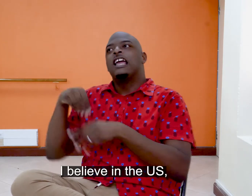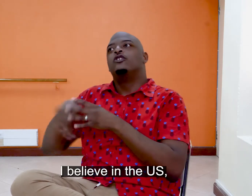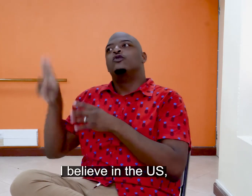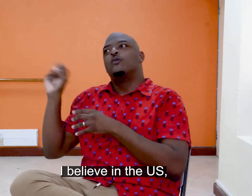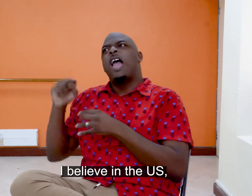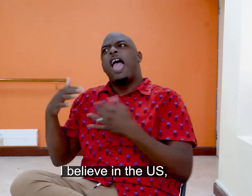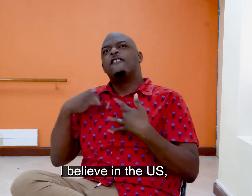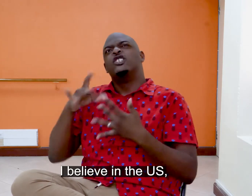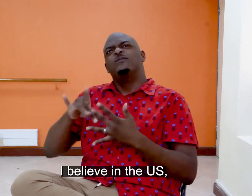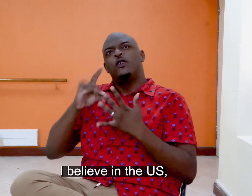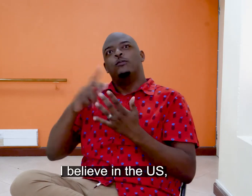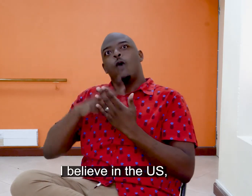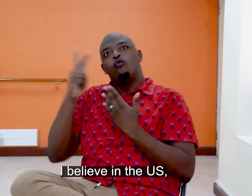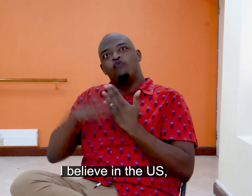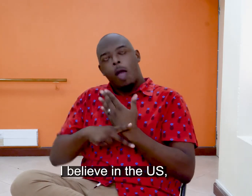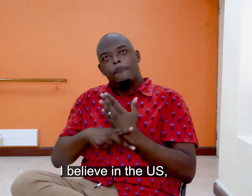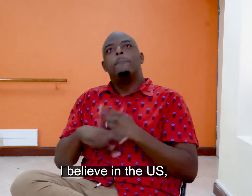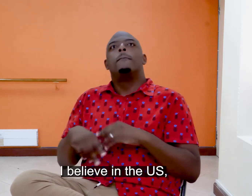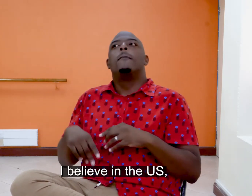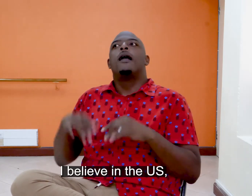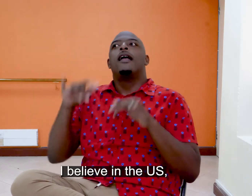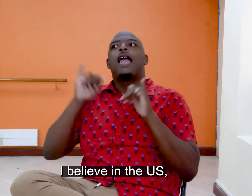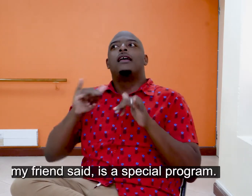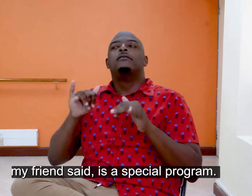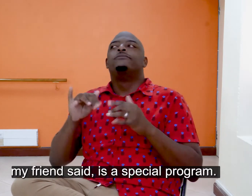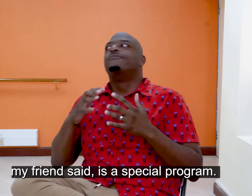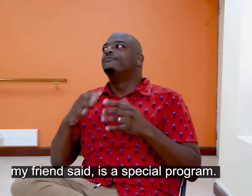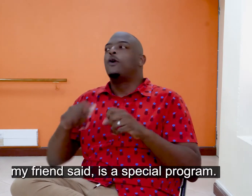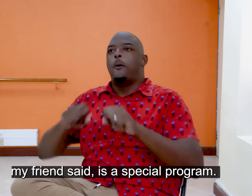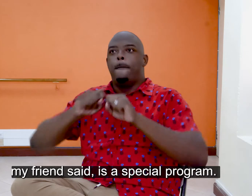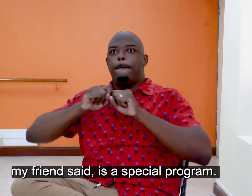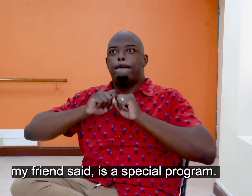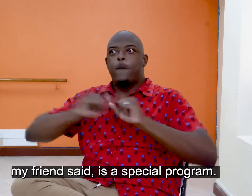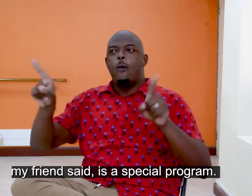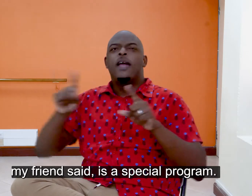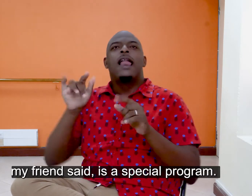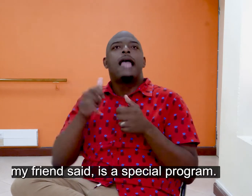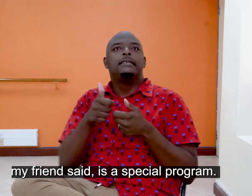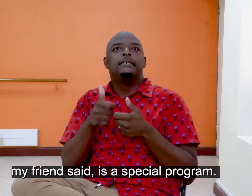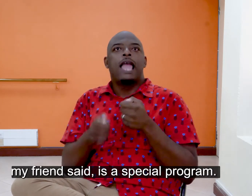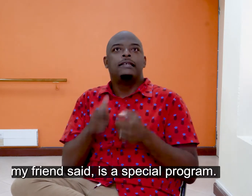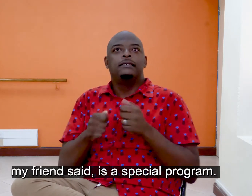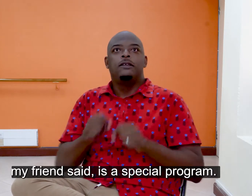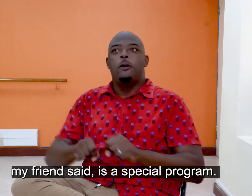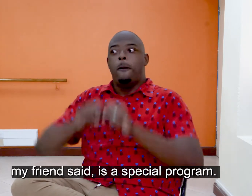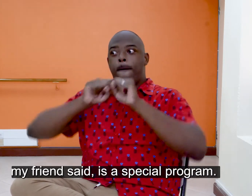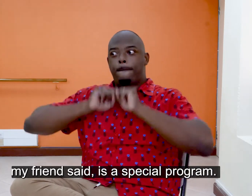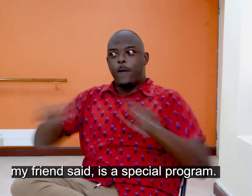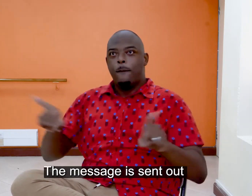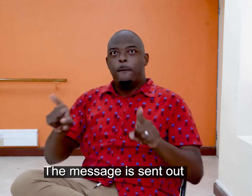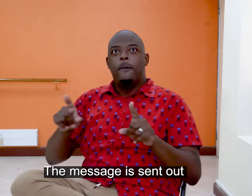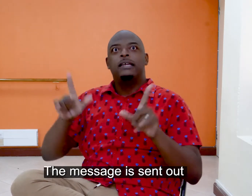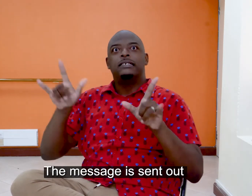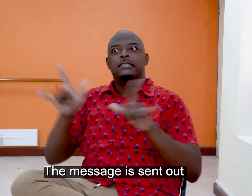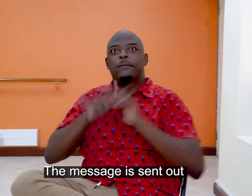I believe in the US, my friend said there's a special program. The message is sent